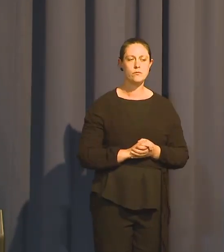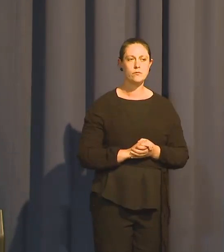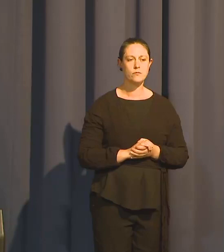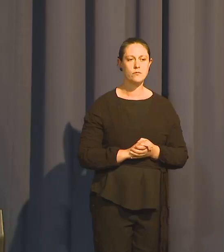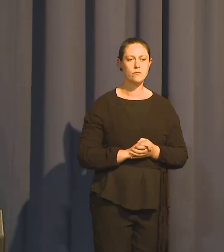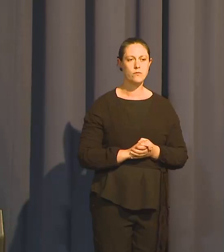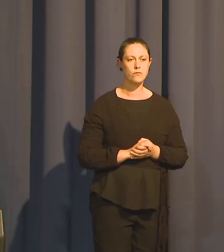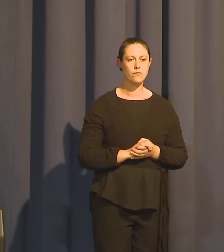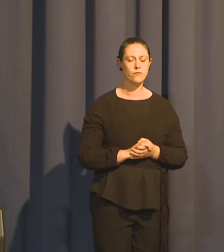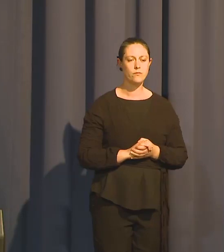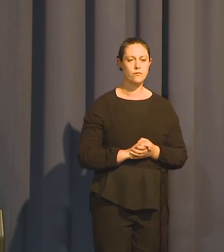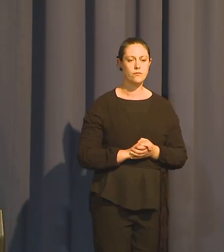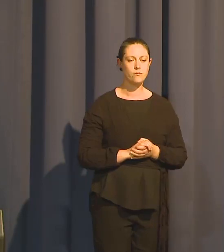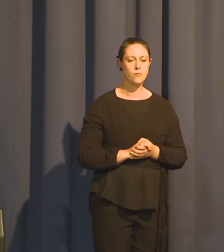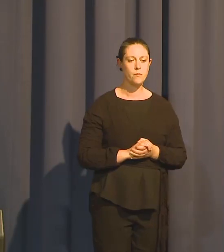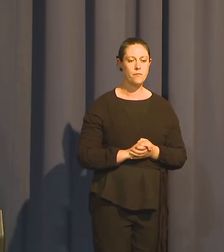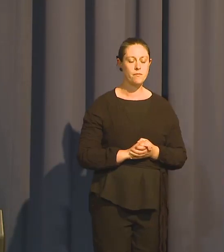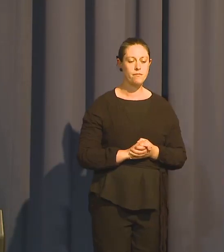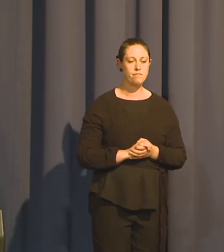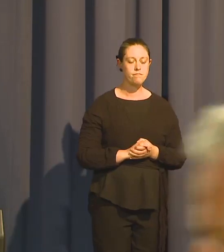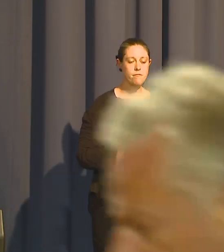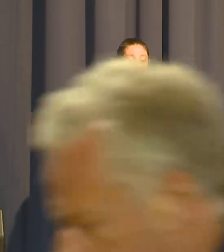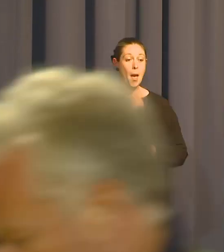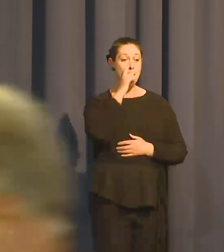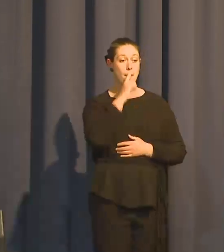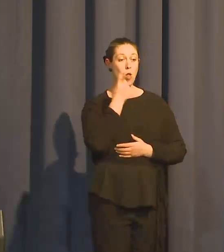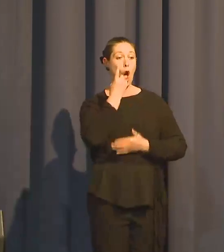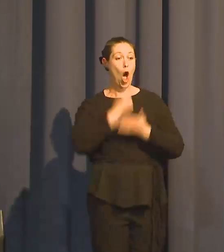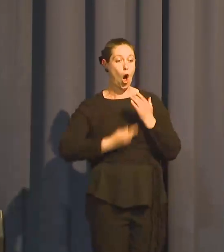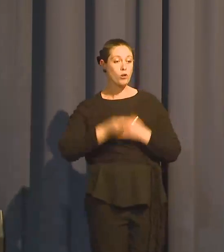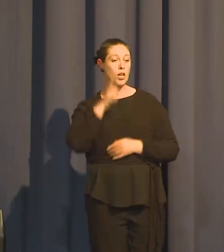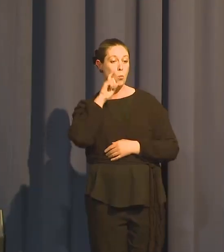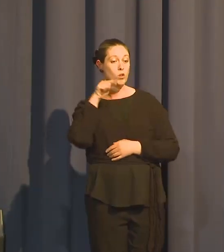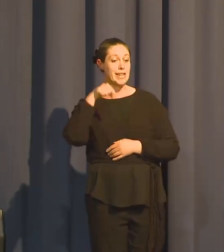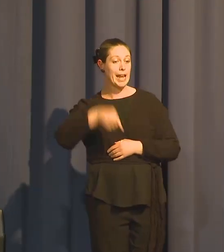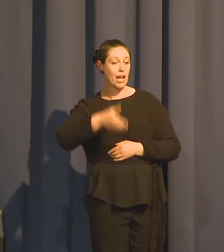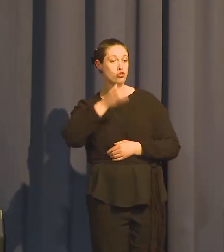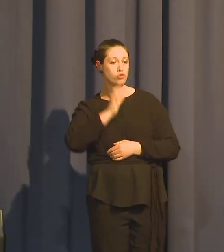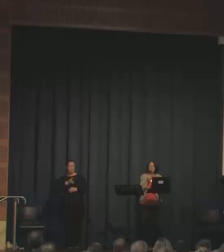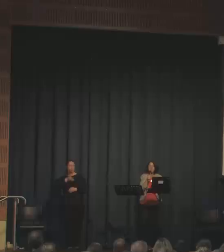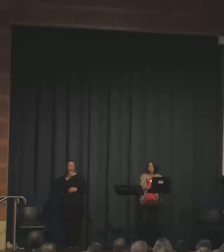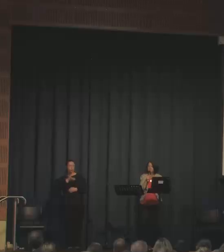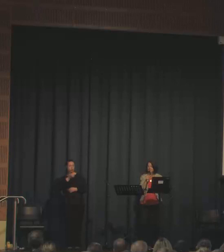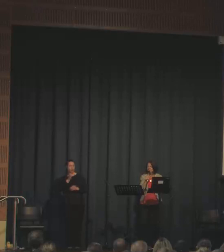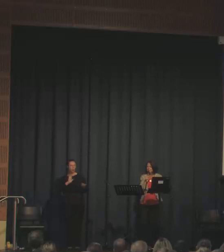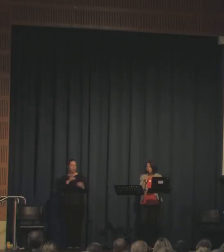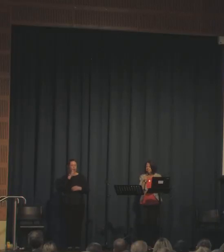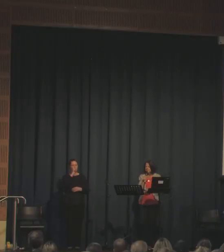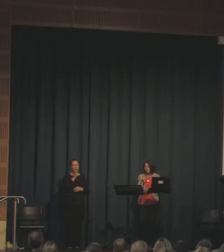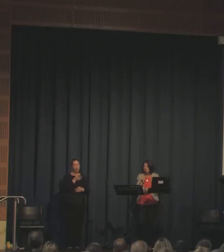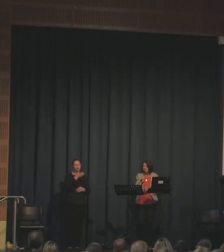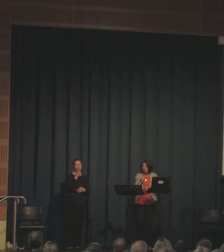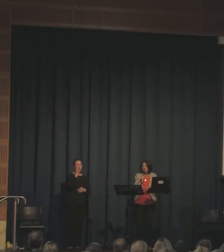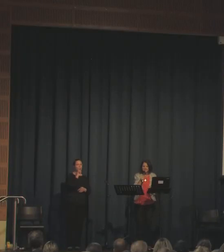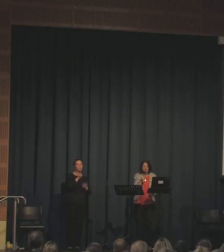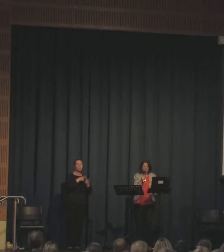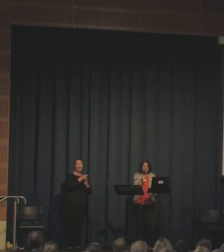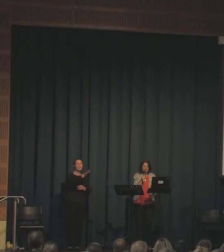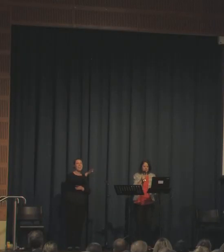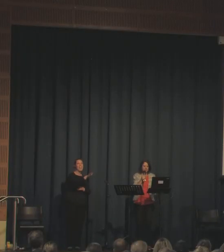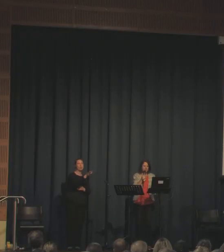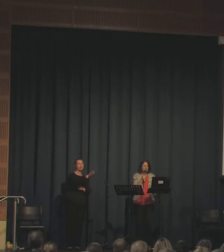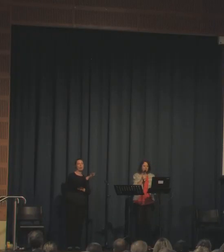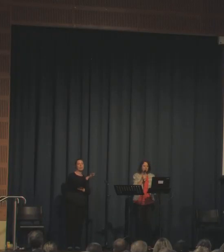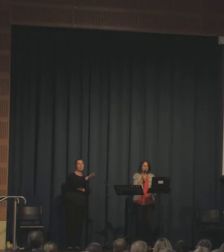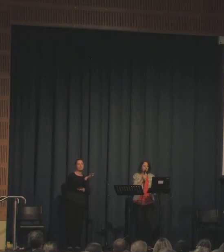difference between those who only drank the local water compared to those who did not, and I'll be explaining that a little